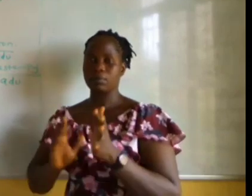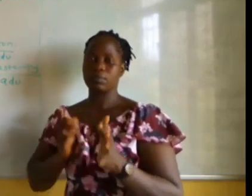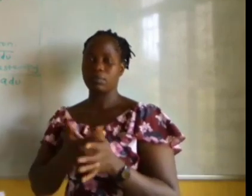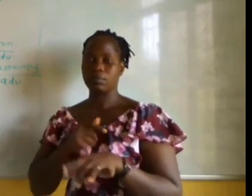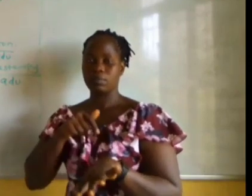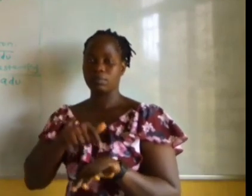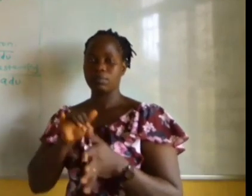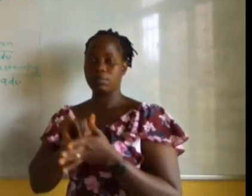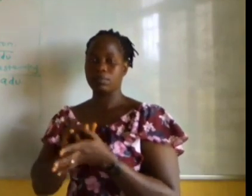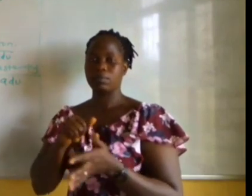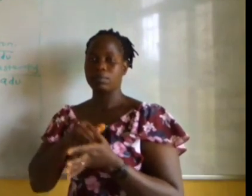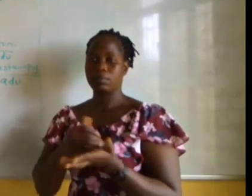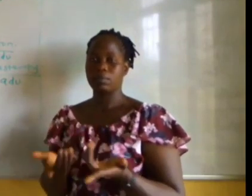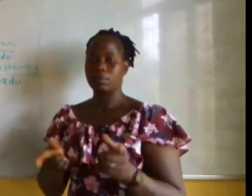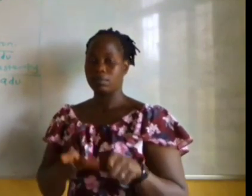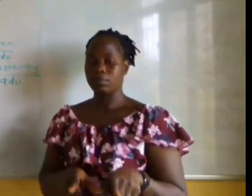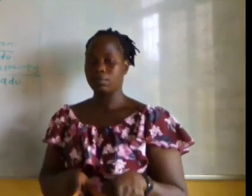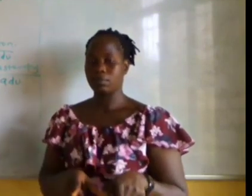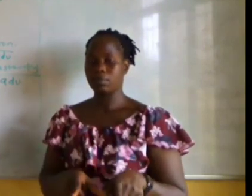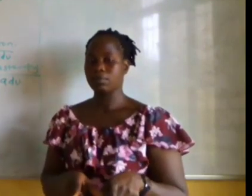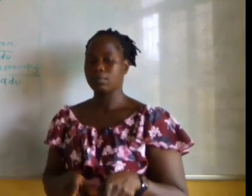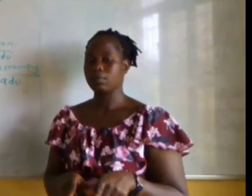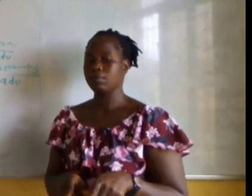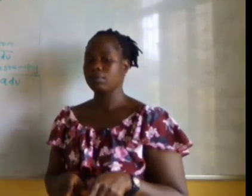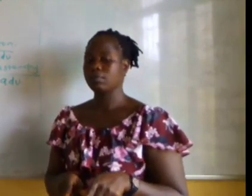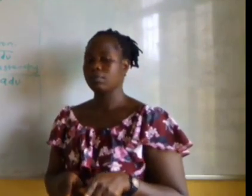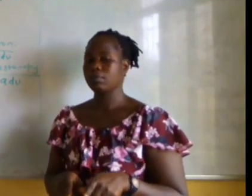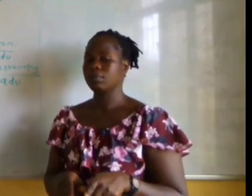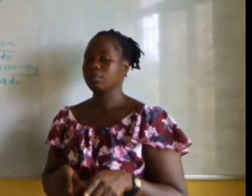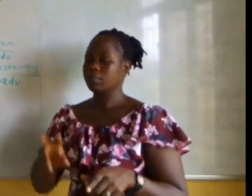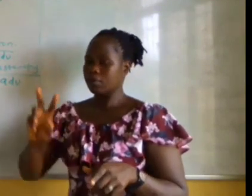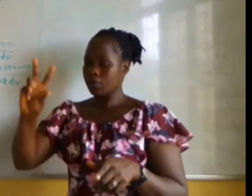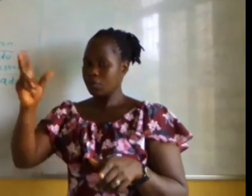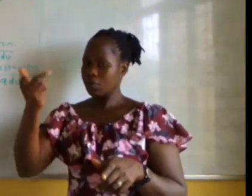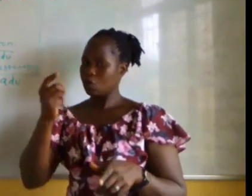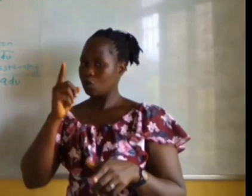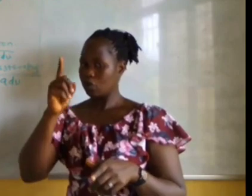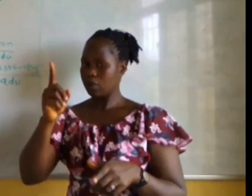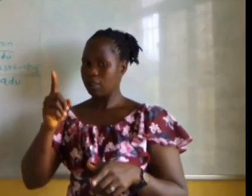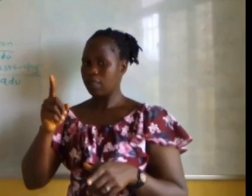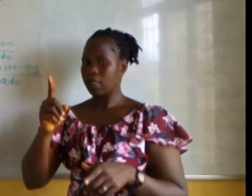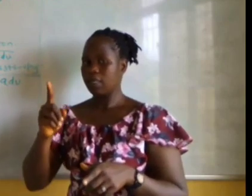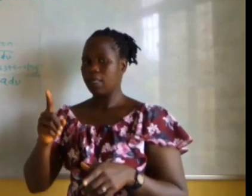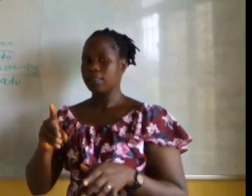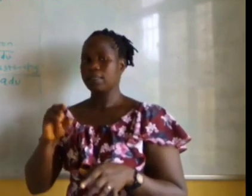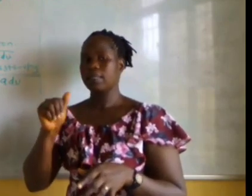you getting it now? Let's quickly rush to the third one, which is adverb of degree.